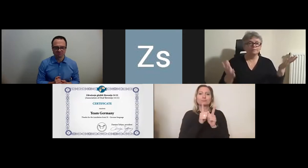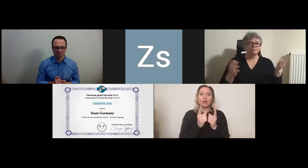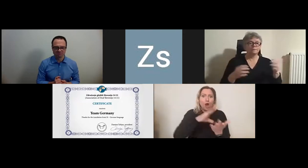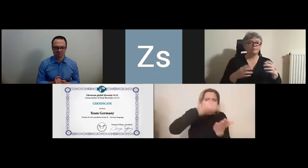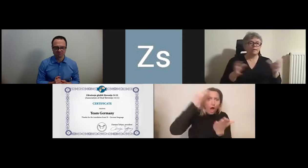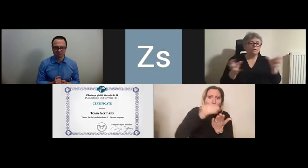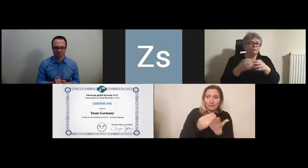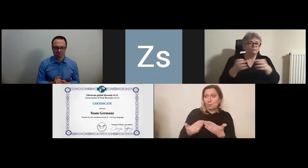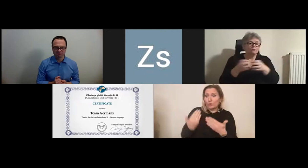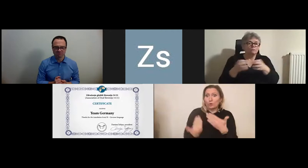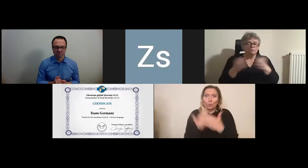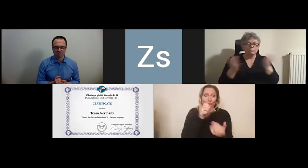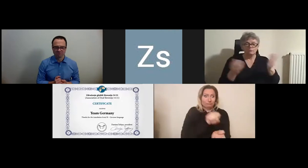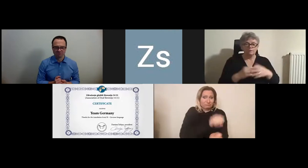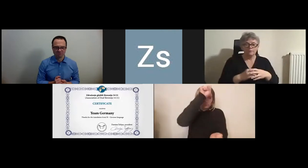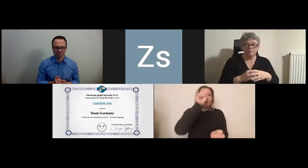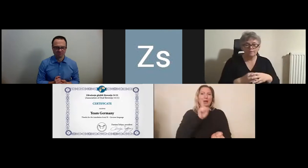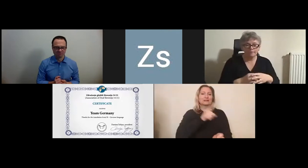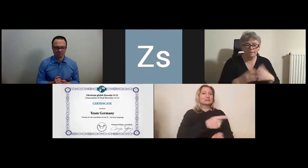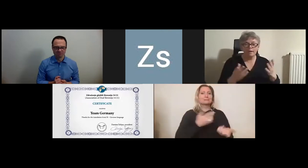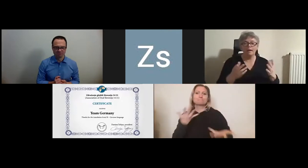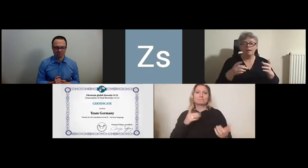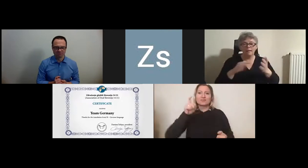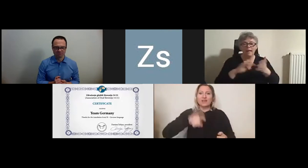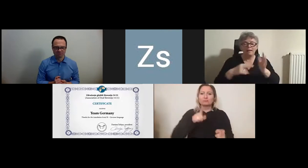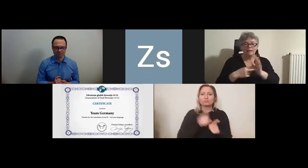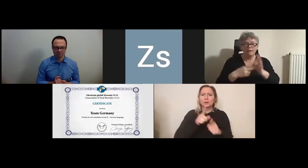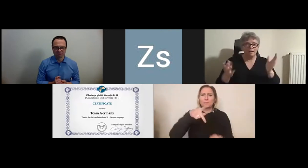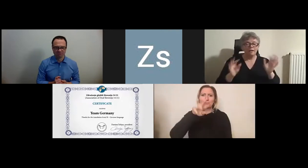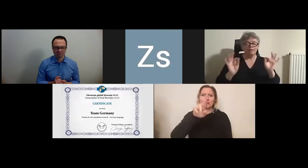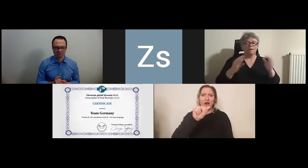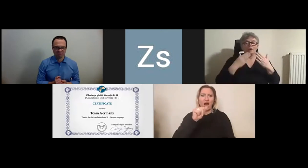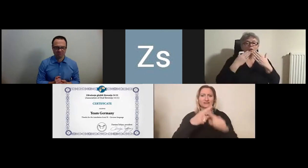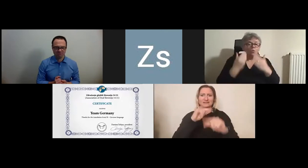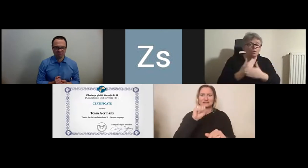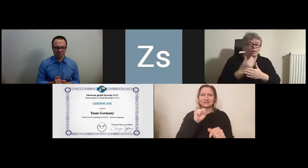for certified deaf interpreters and also trainee deaf interpreters